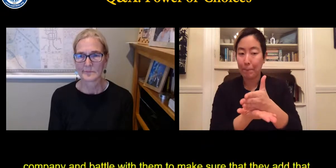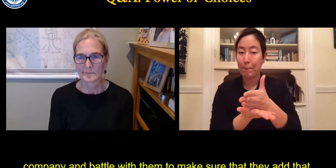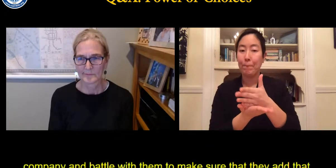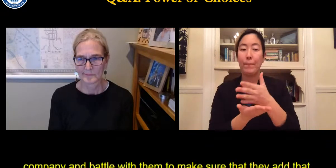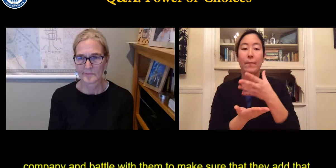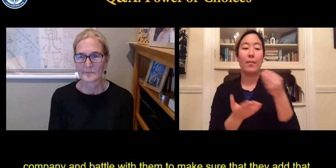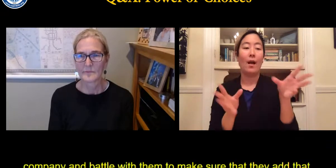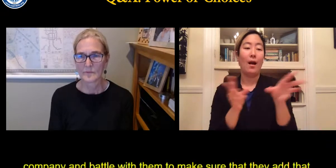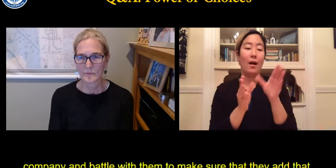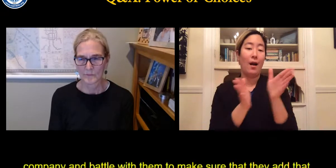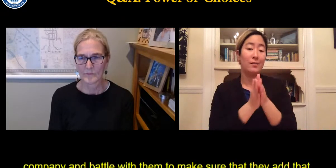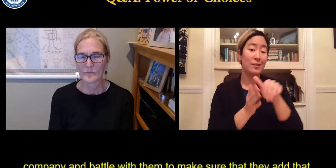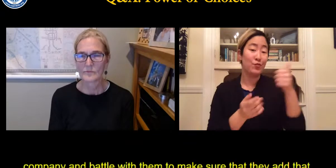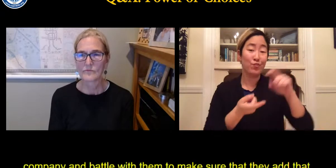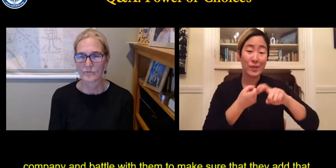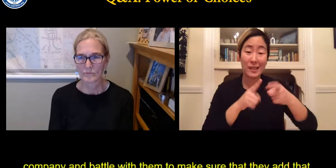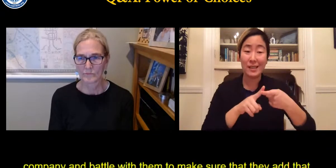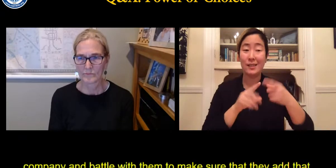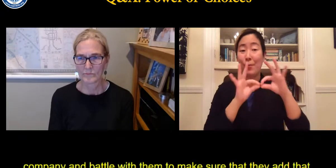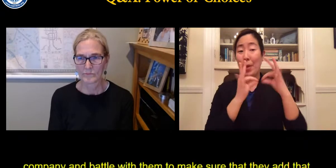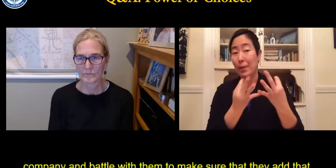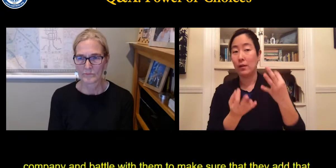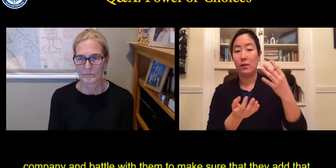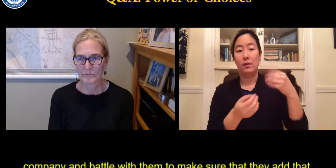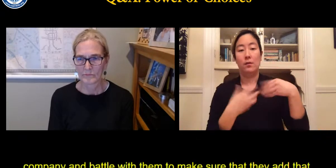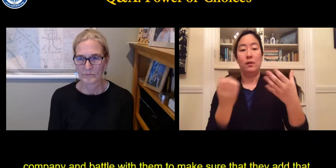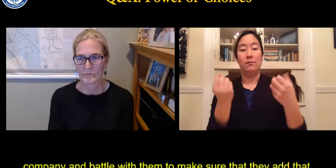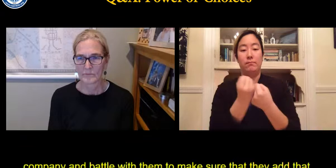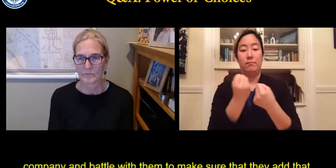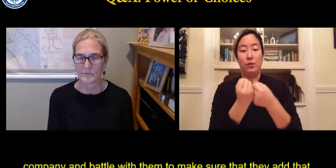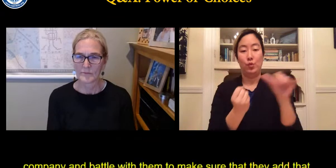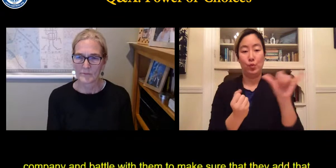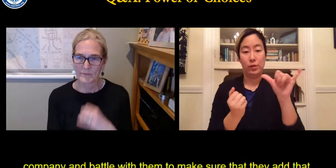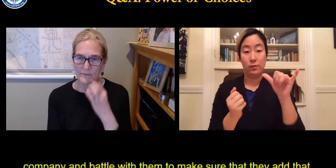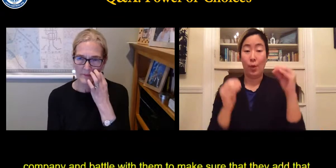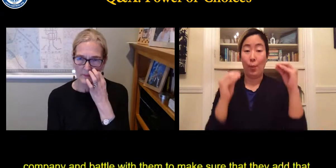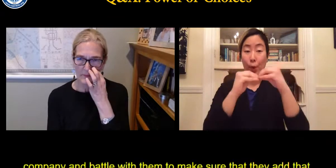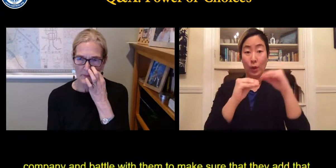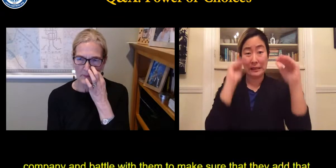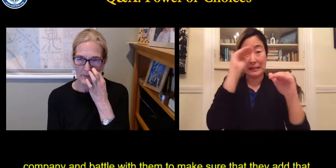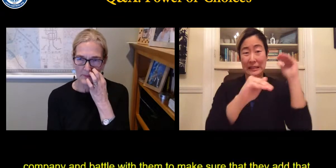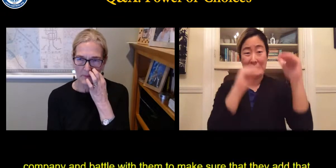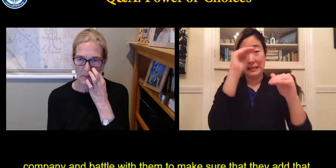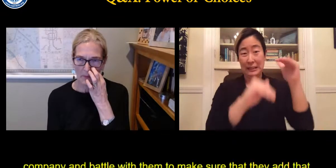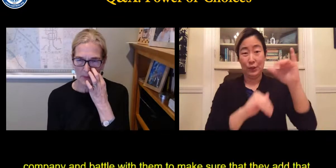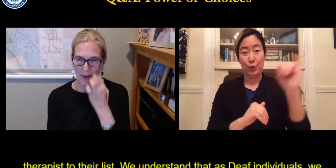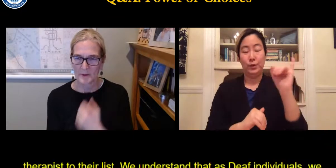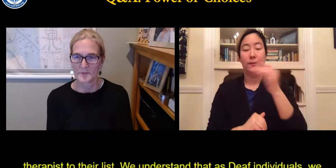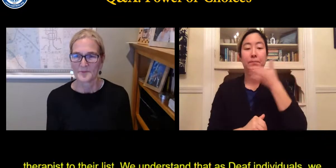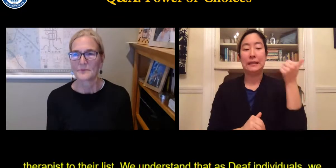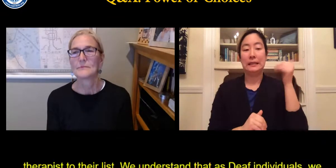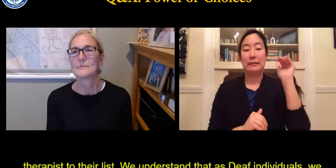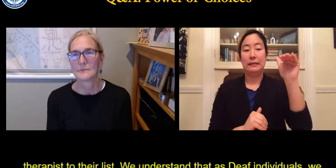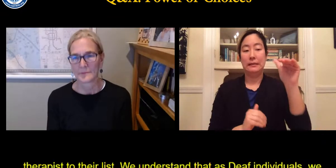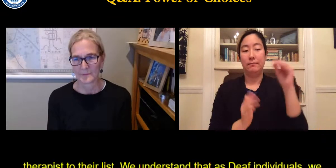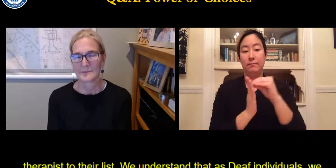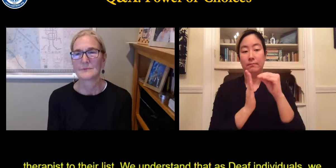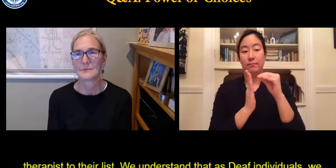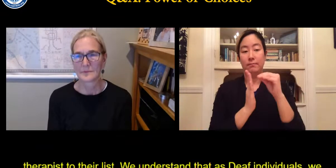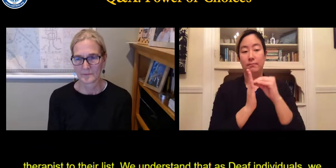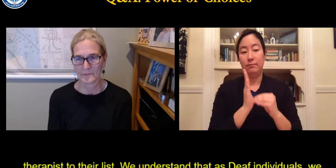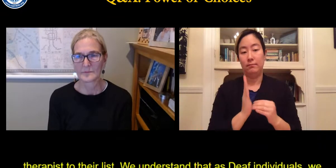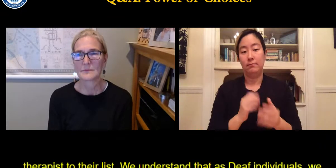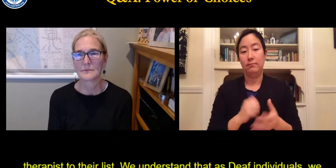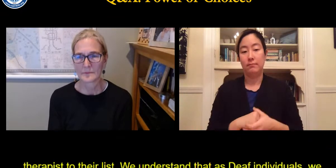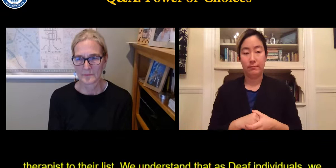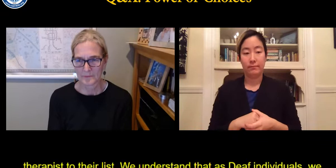to help oneself's mental health can be very exhausting. So I'll ask you not to stop. Ask your friends